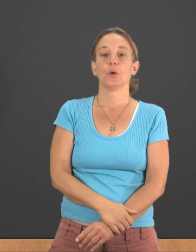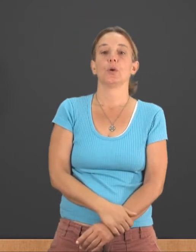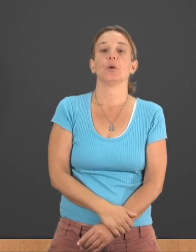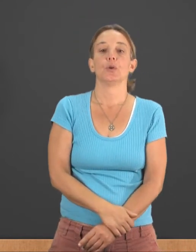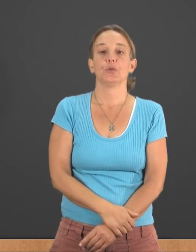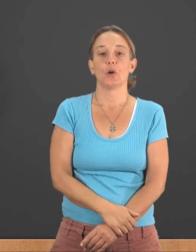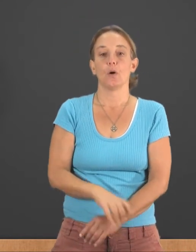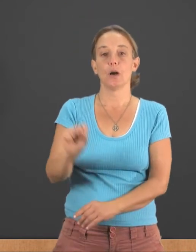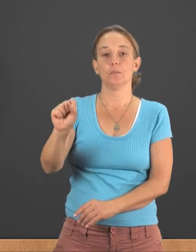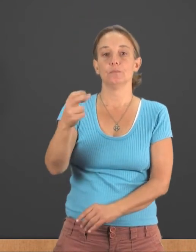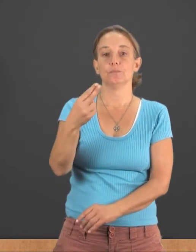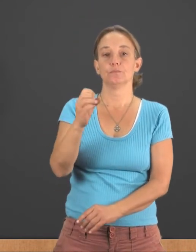Show up.